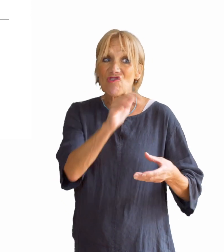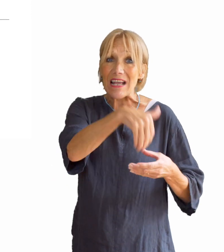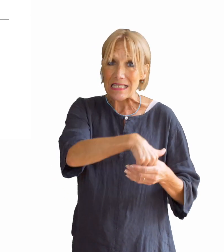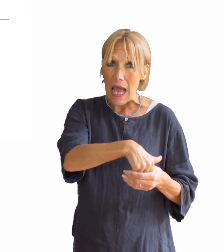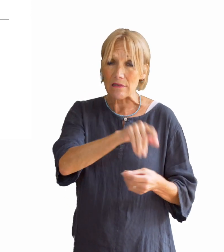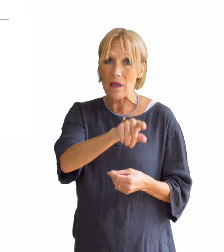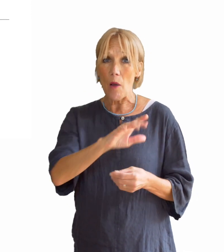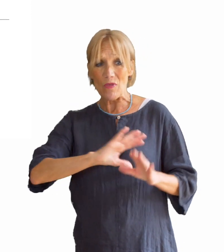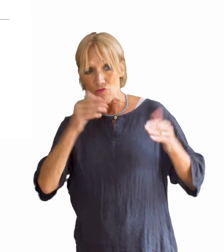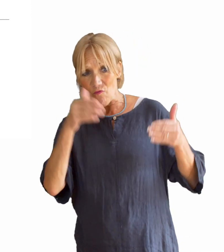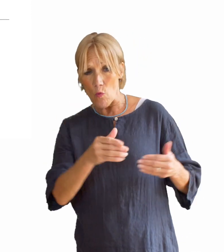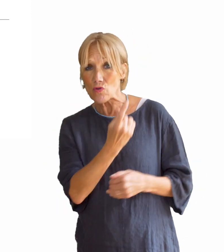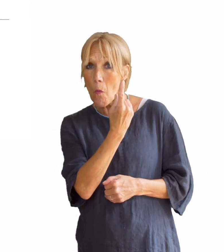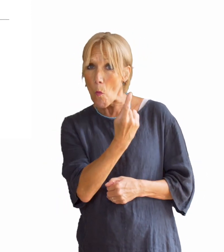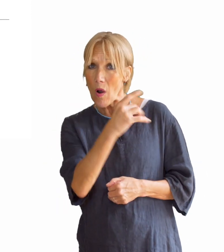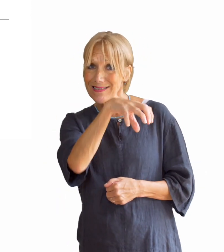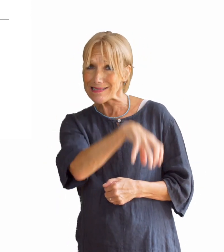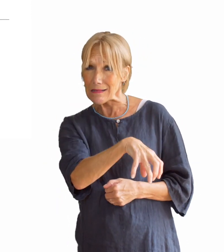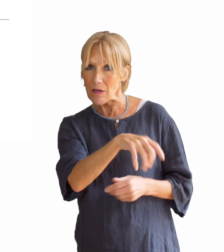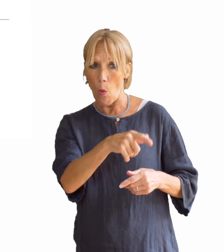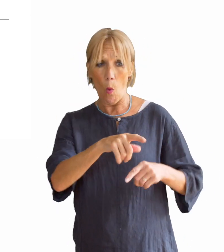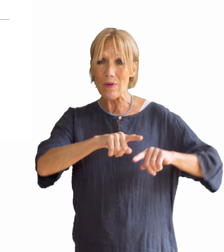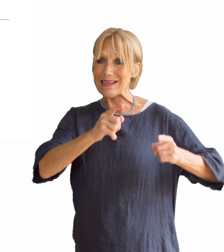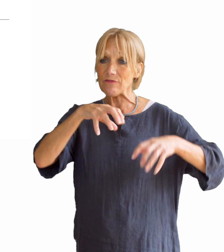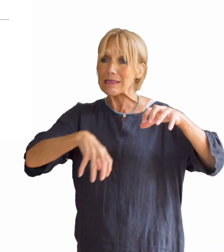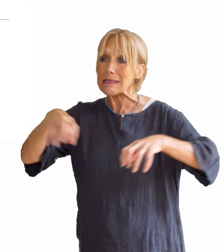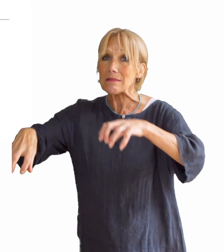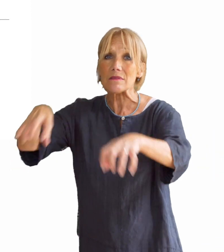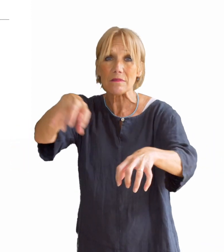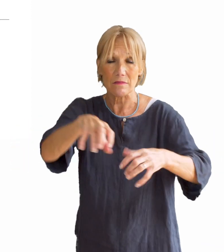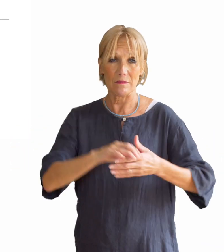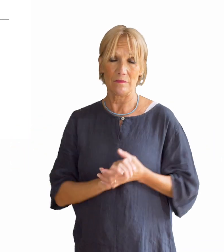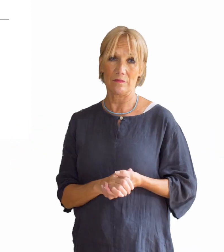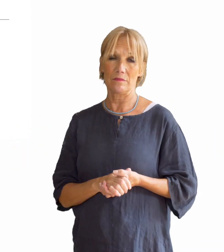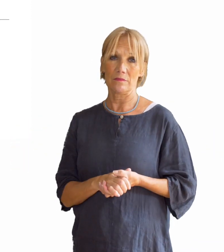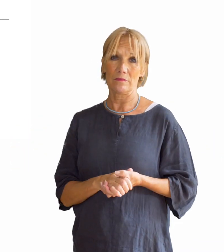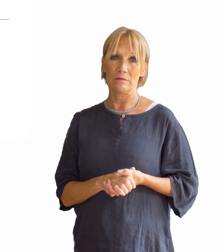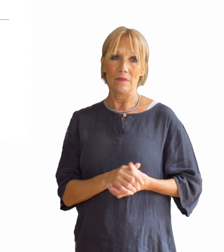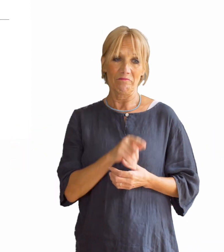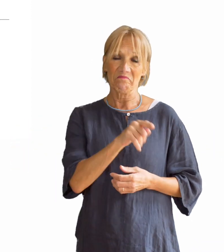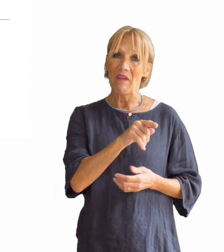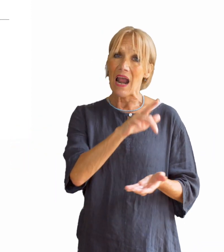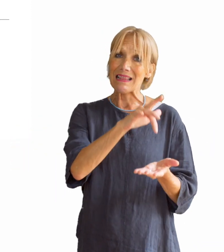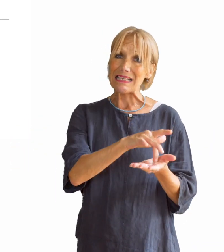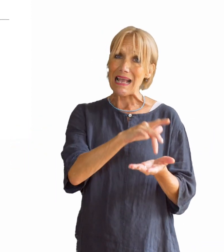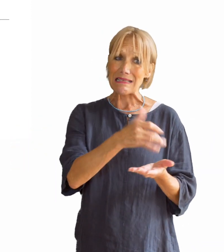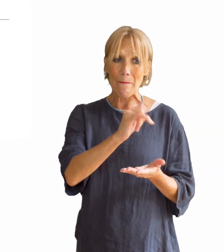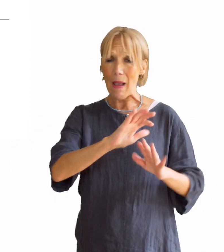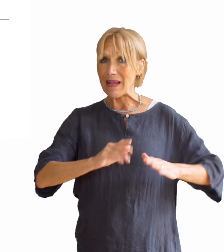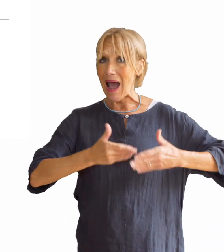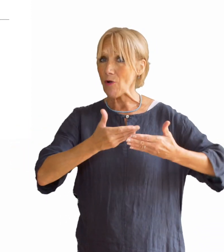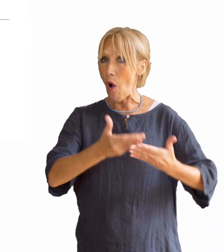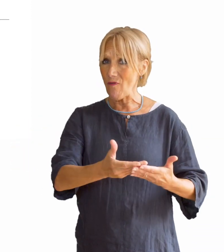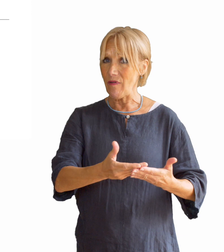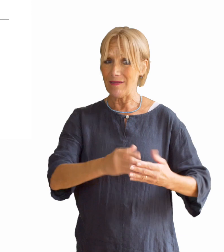the pricing structure to members, and whether to focus on one meeting centre in one place or multiple centres across a region.